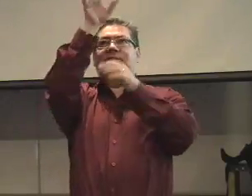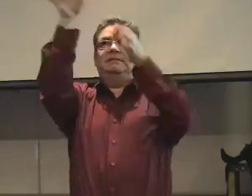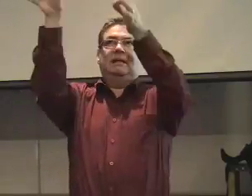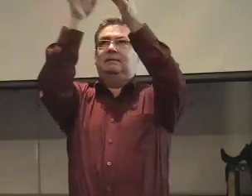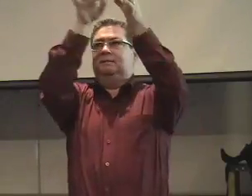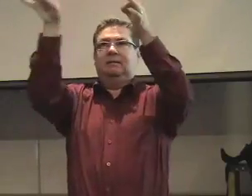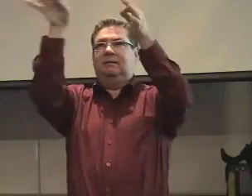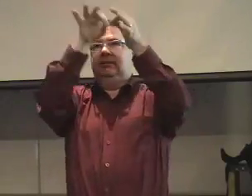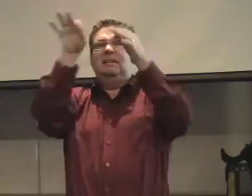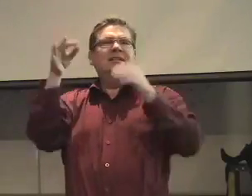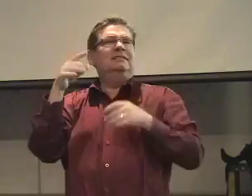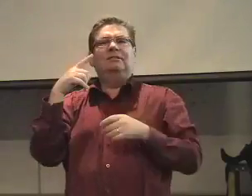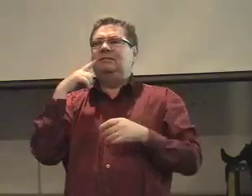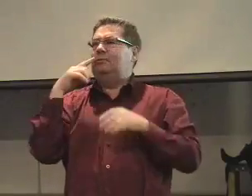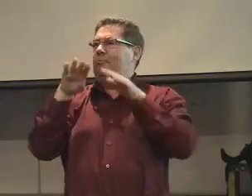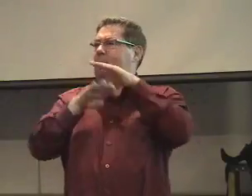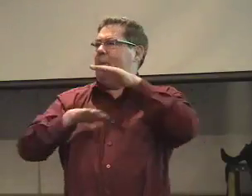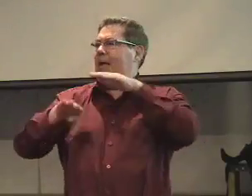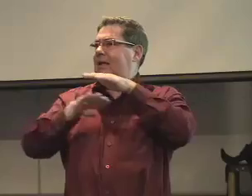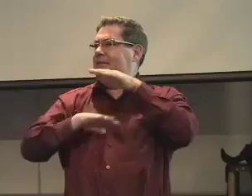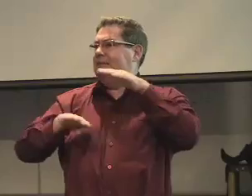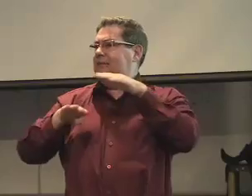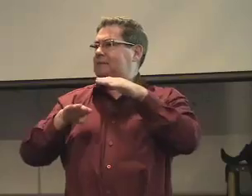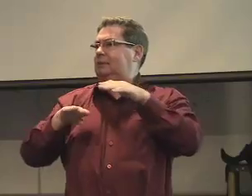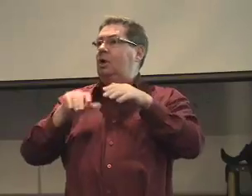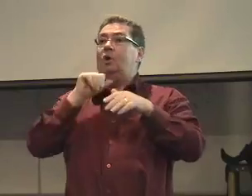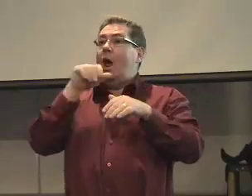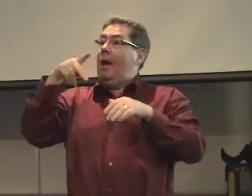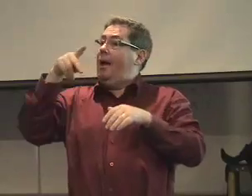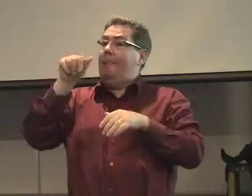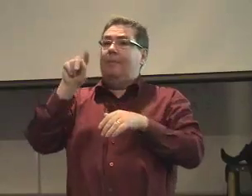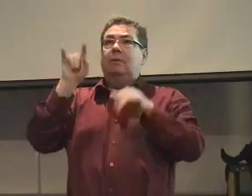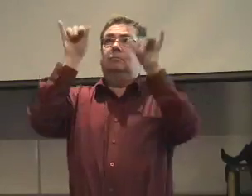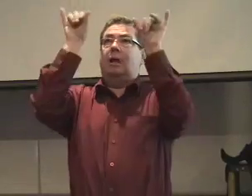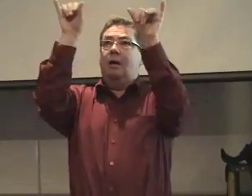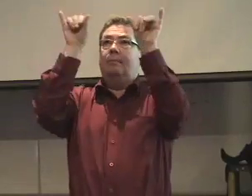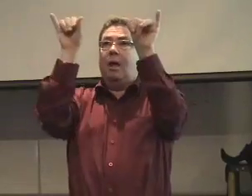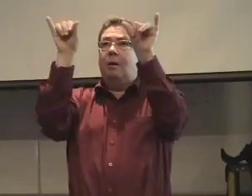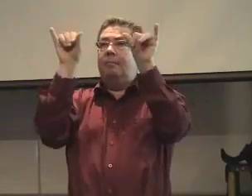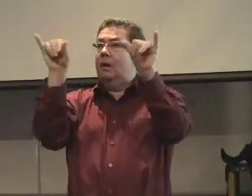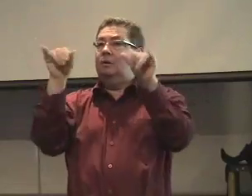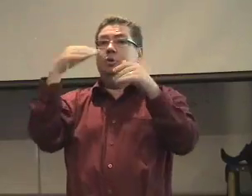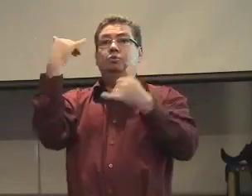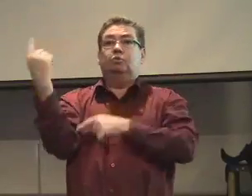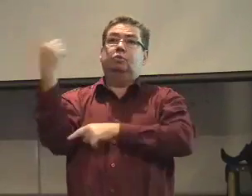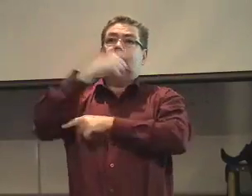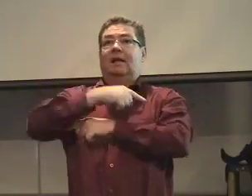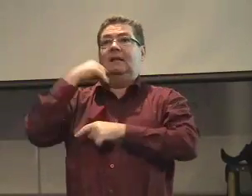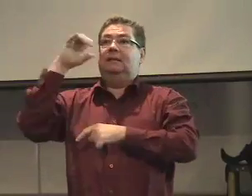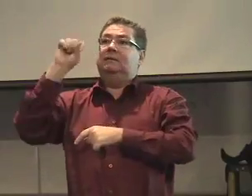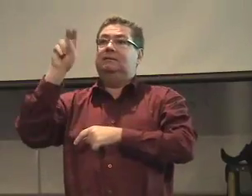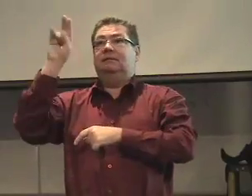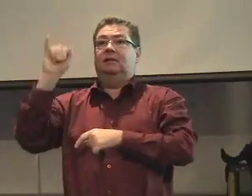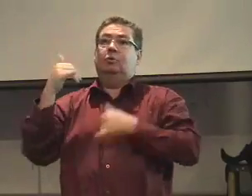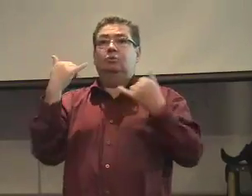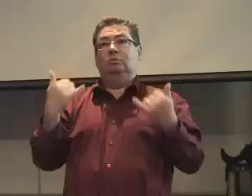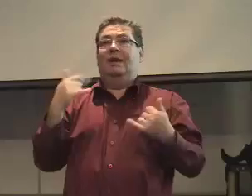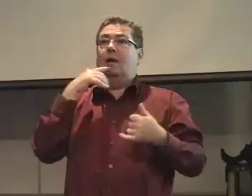Simple, fairly simple sentences, but they were not patterned. It was not, today is sunny, today is hot, today is